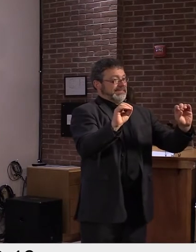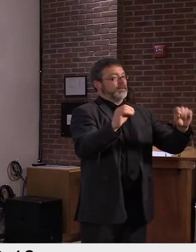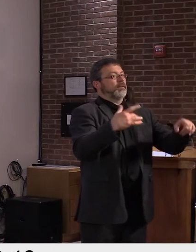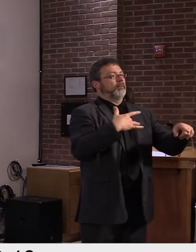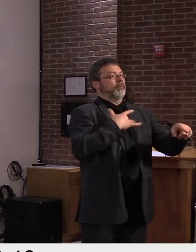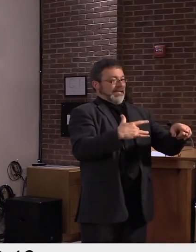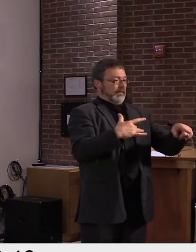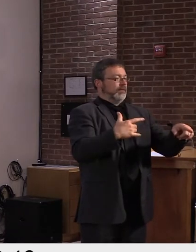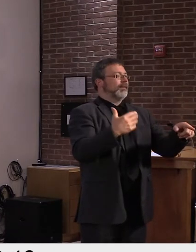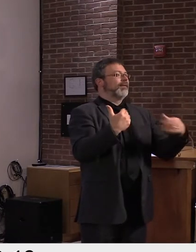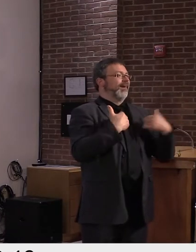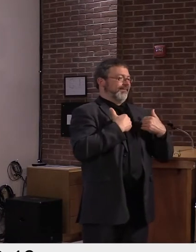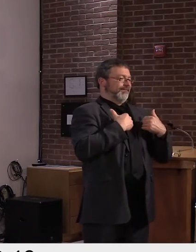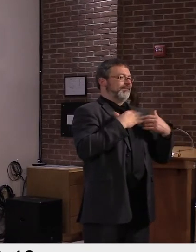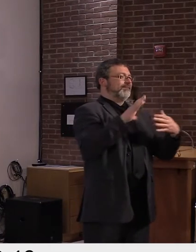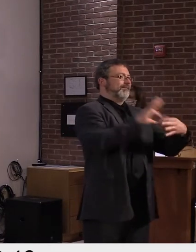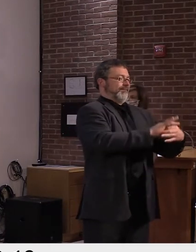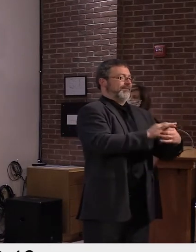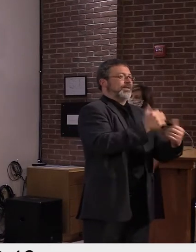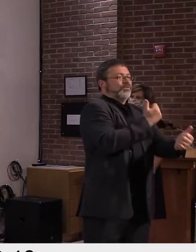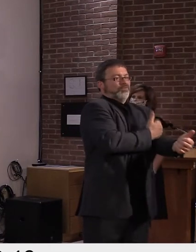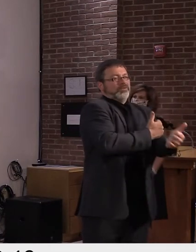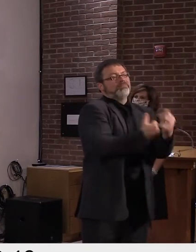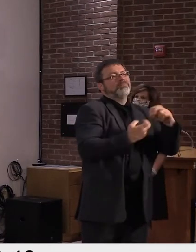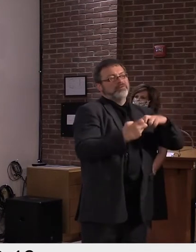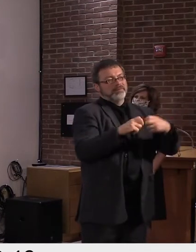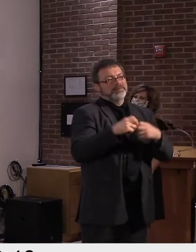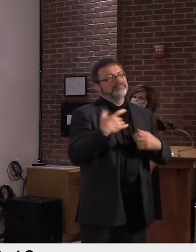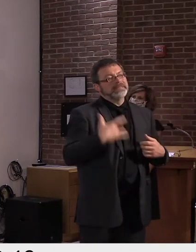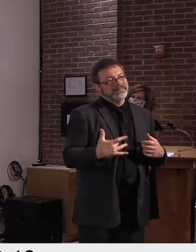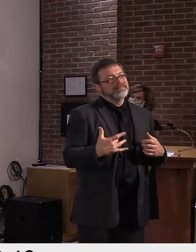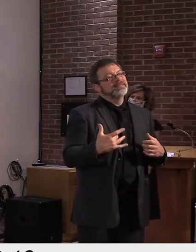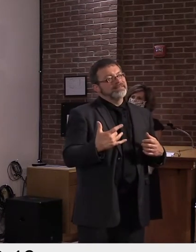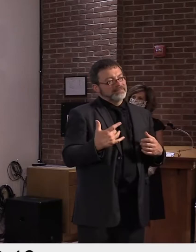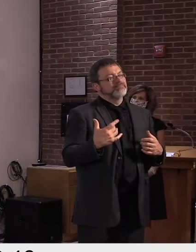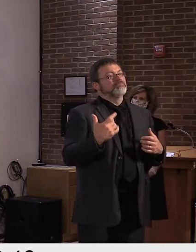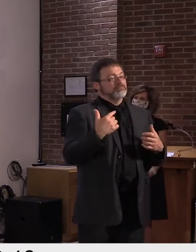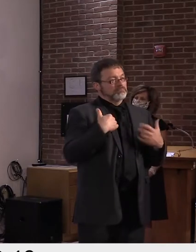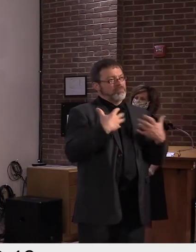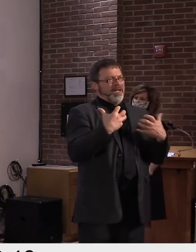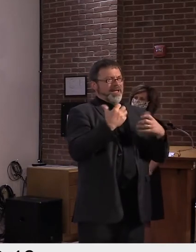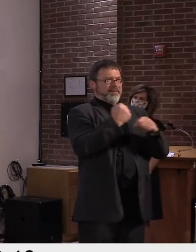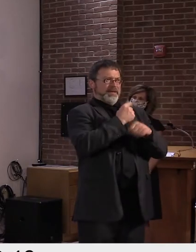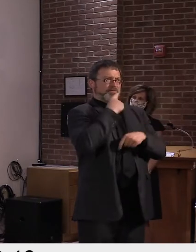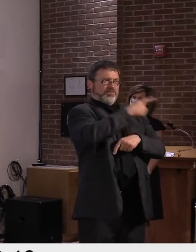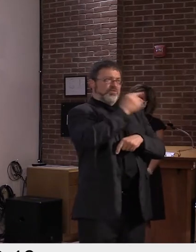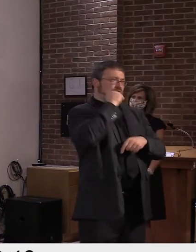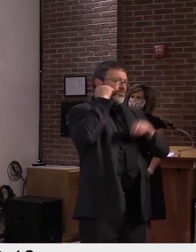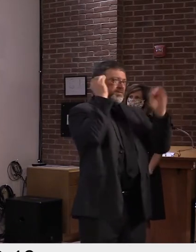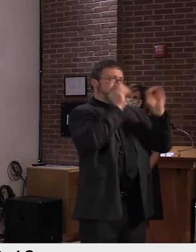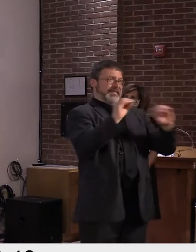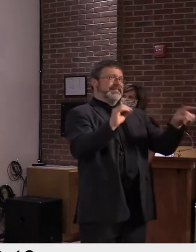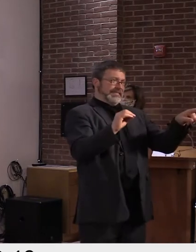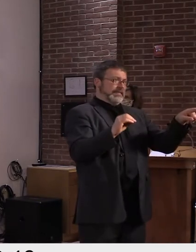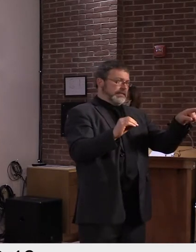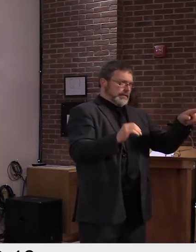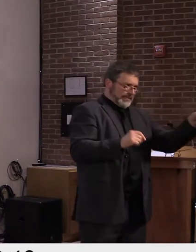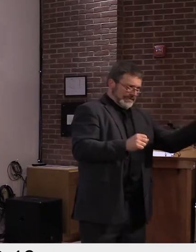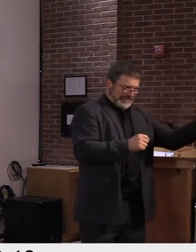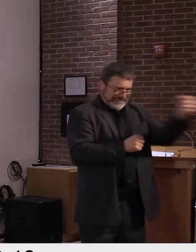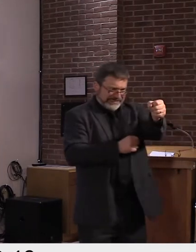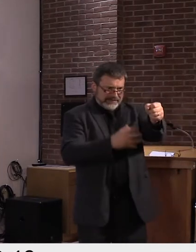well. And we wanted to make sure that that population, who we were now making all efforts, full bore efforts to